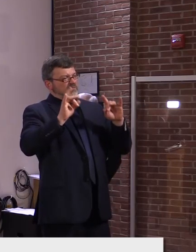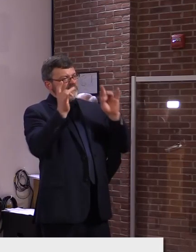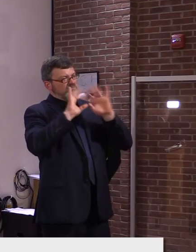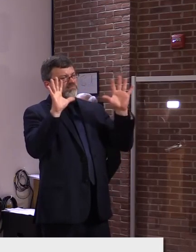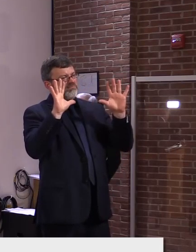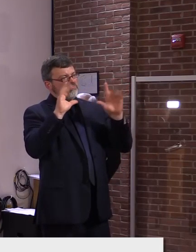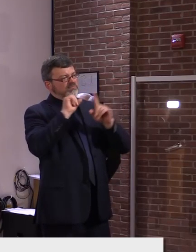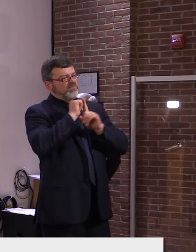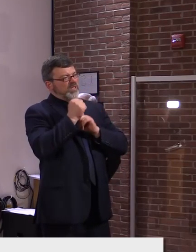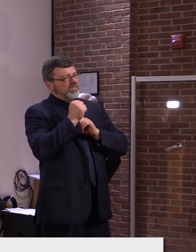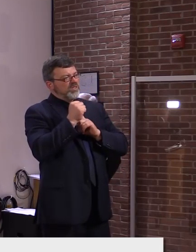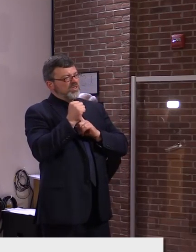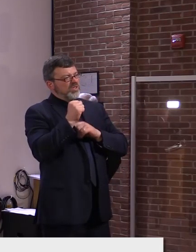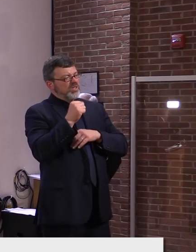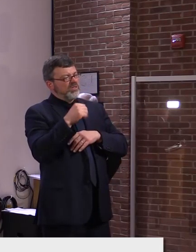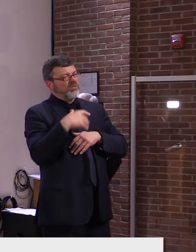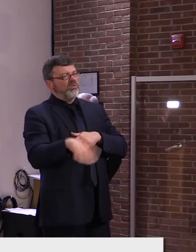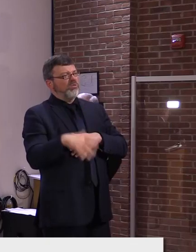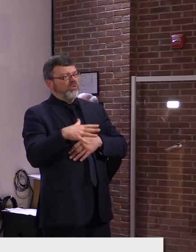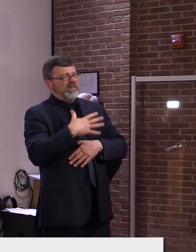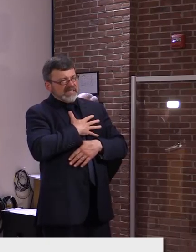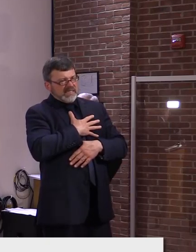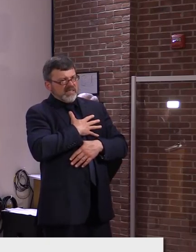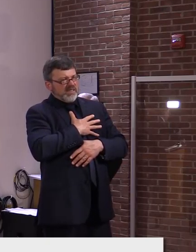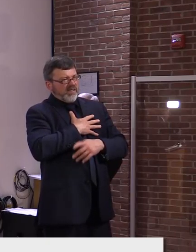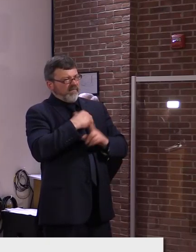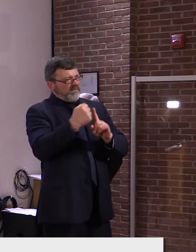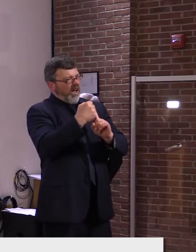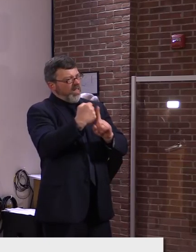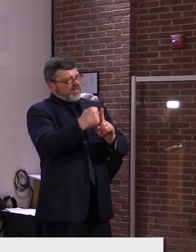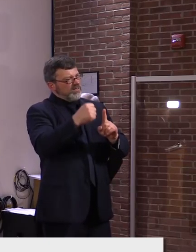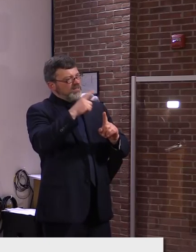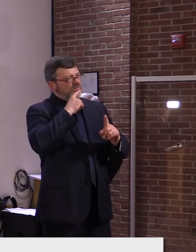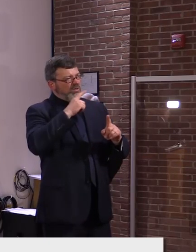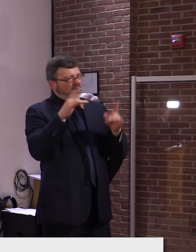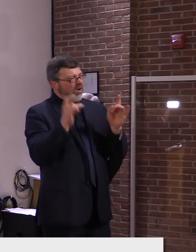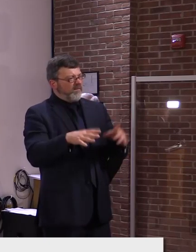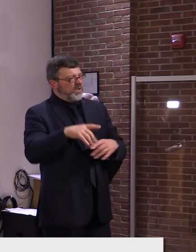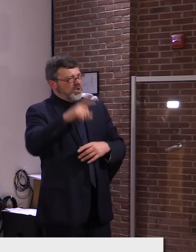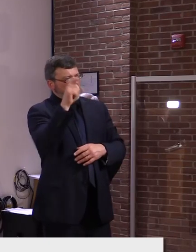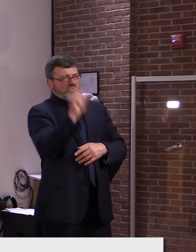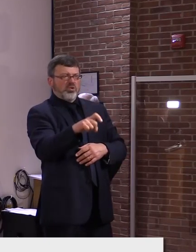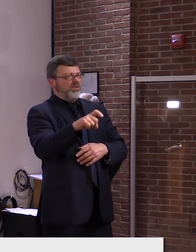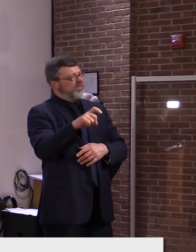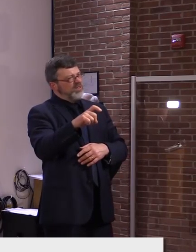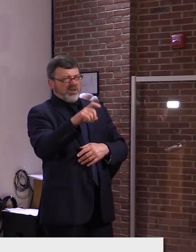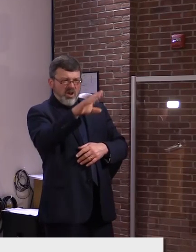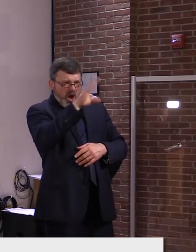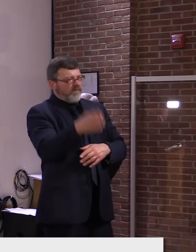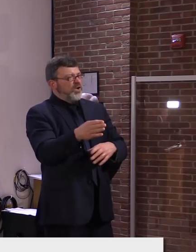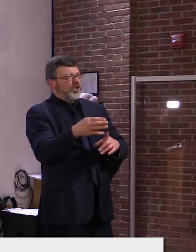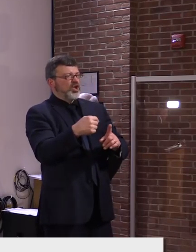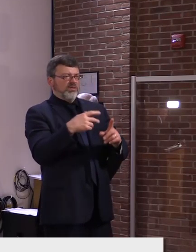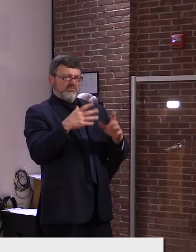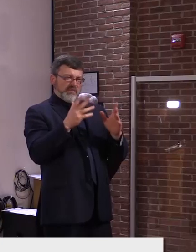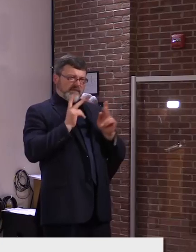our strong viewpoints, it shouldn't result in a physical altercation. And so I